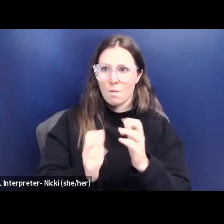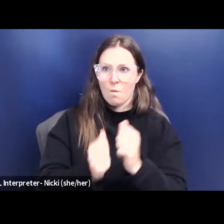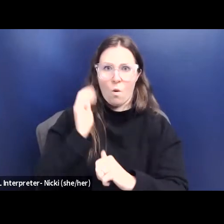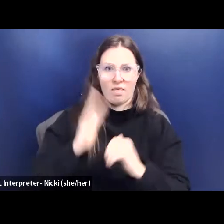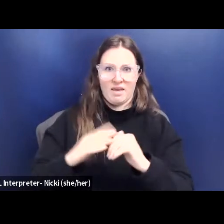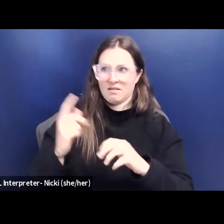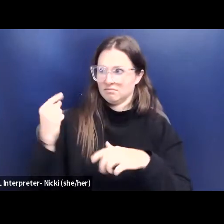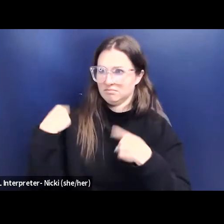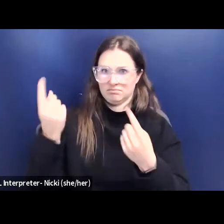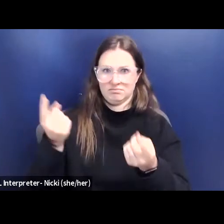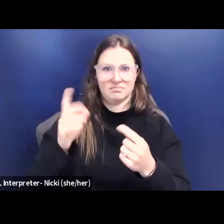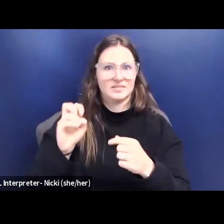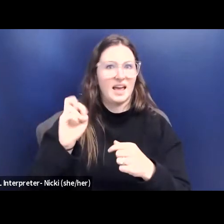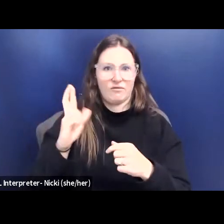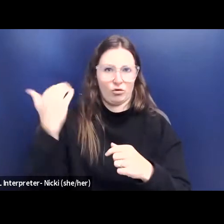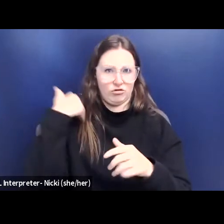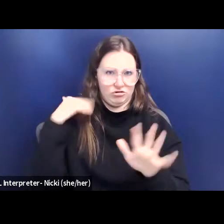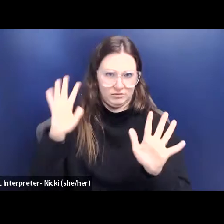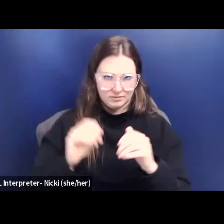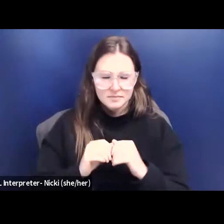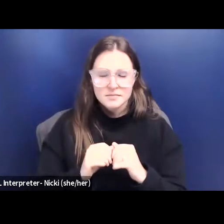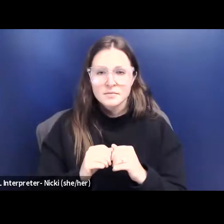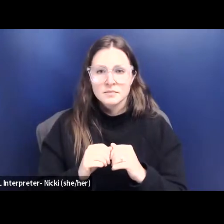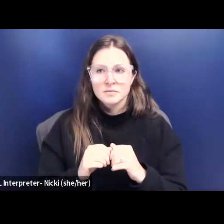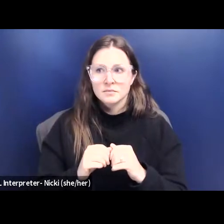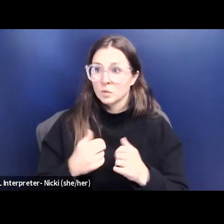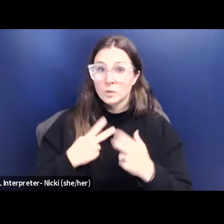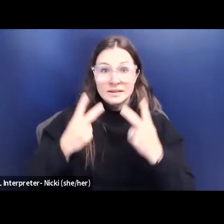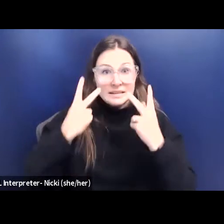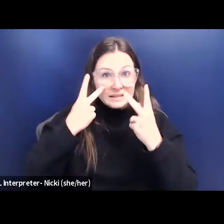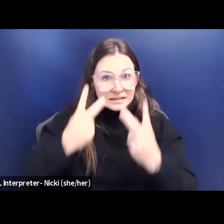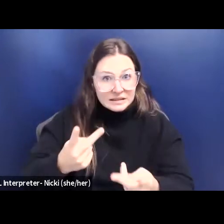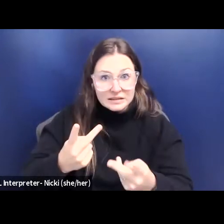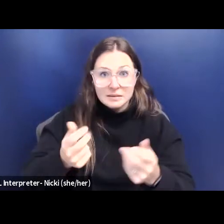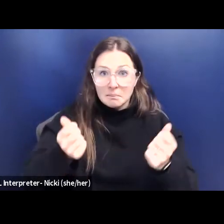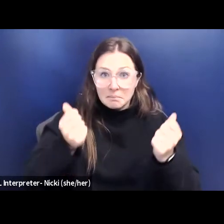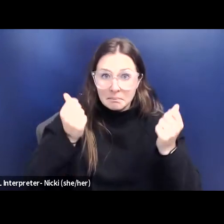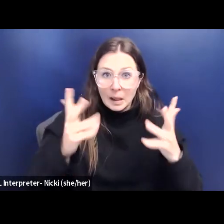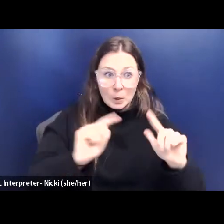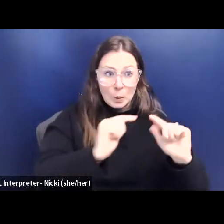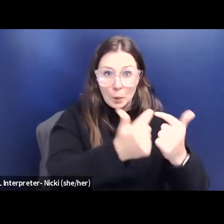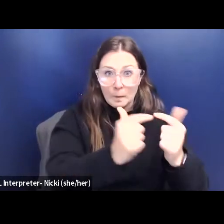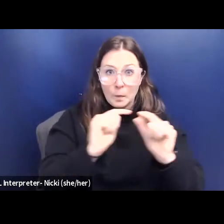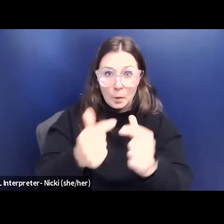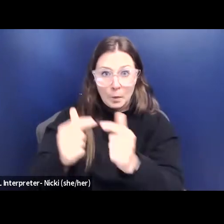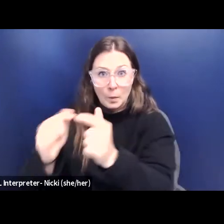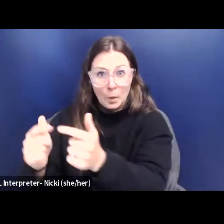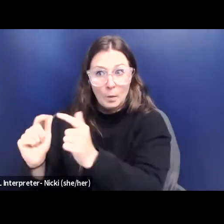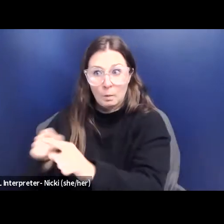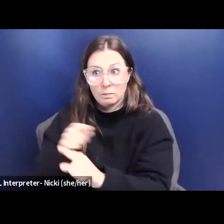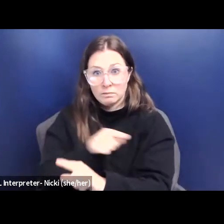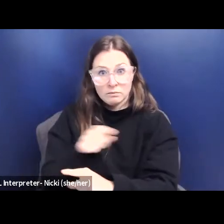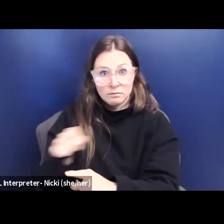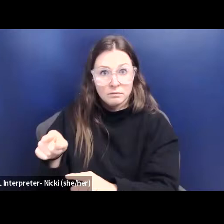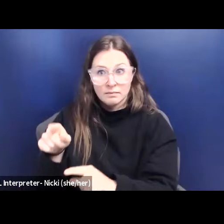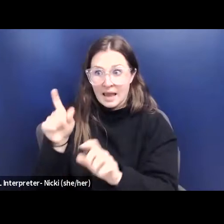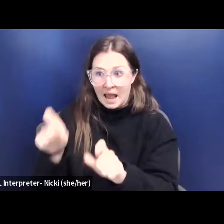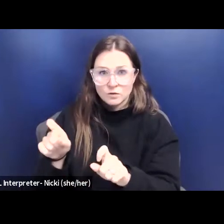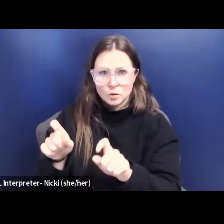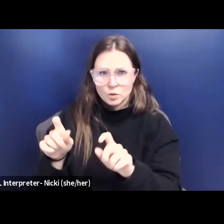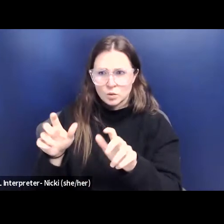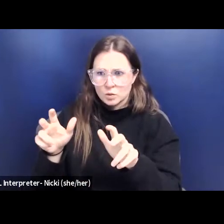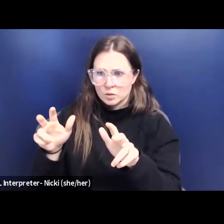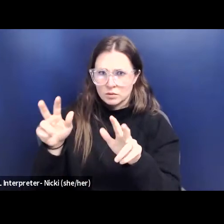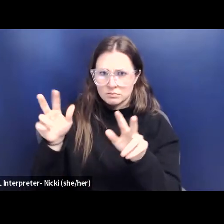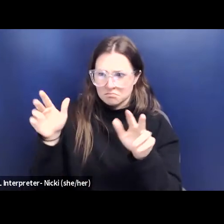a lot of groups are having to face into the legacy of